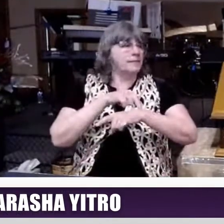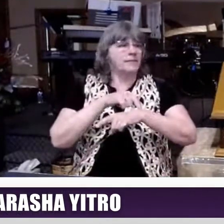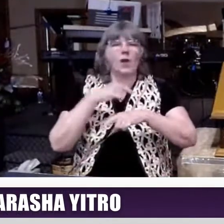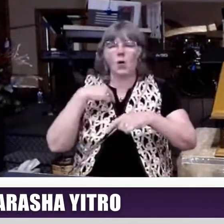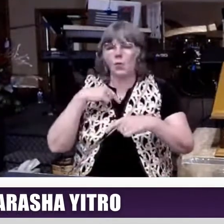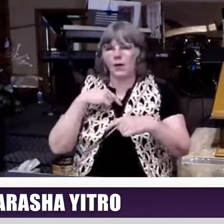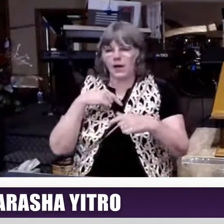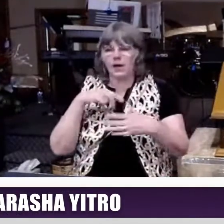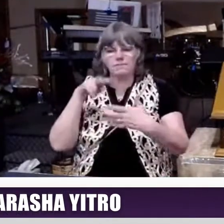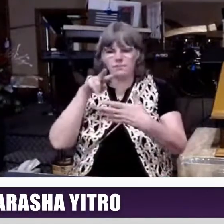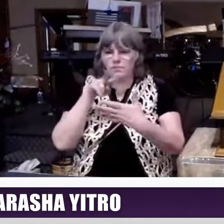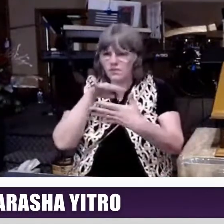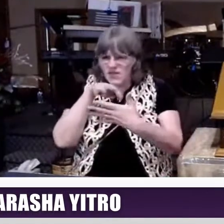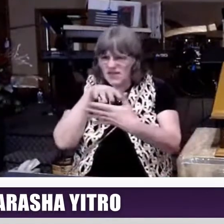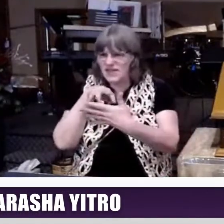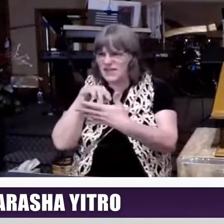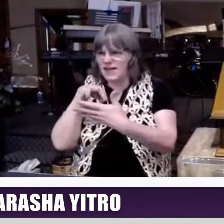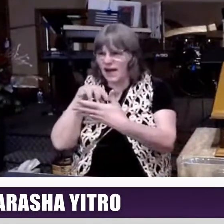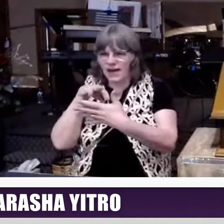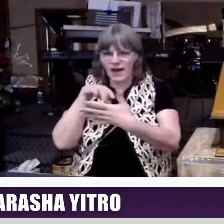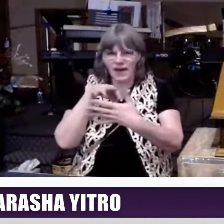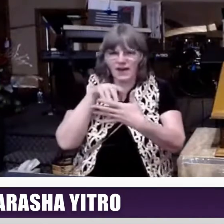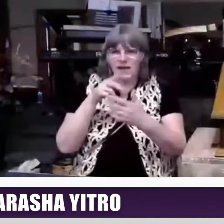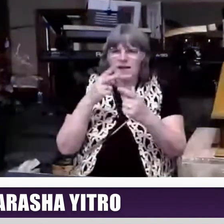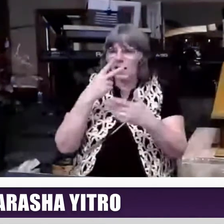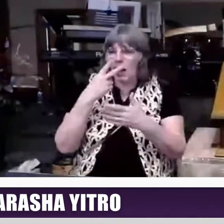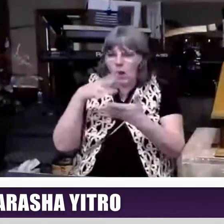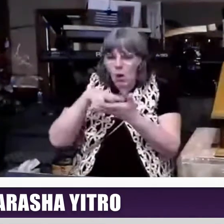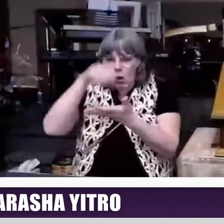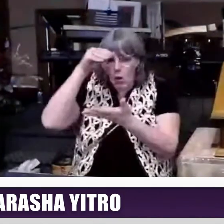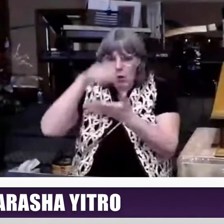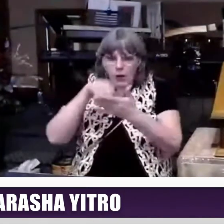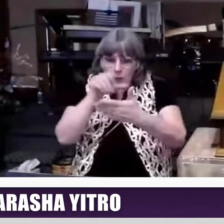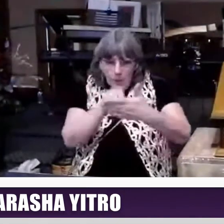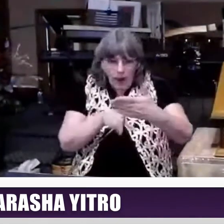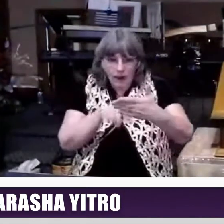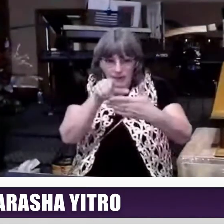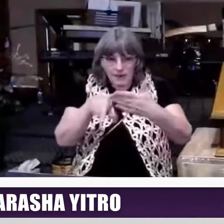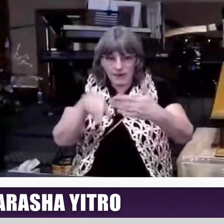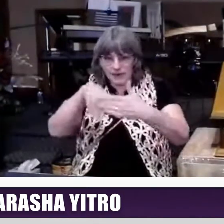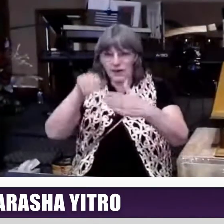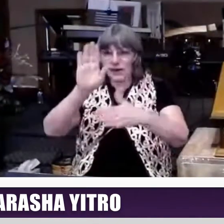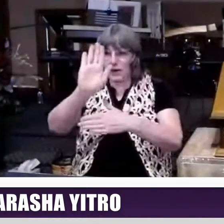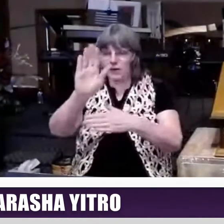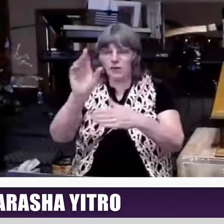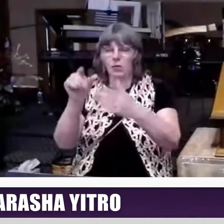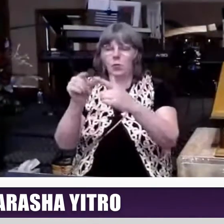go over some of these precious passages in your word.